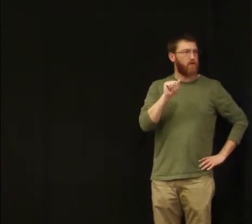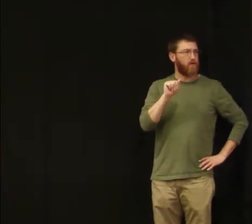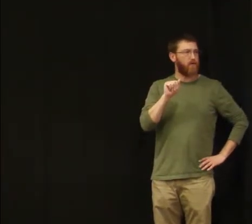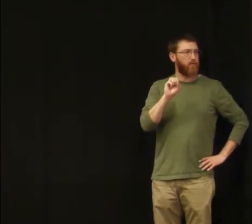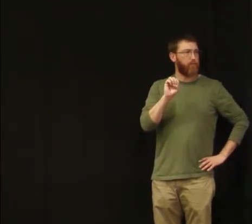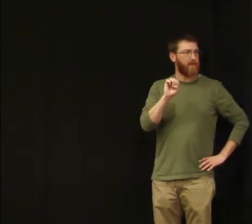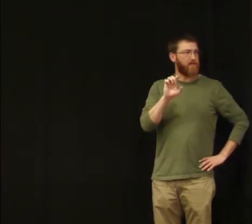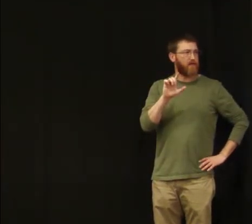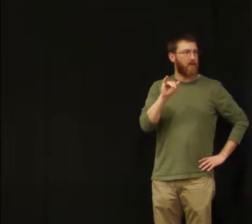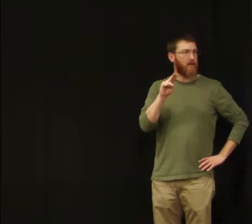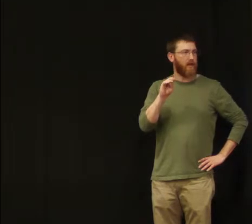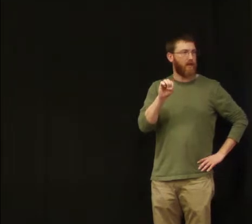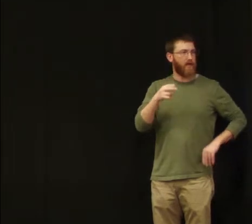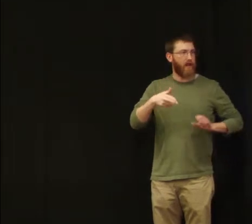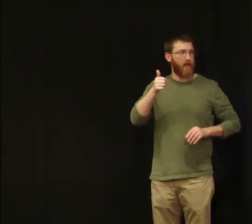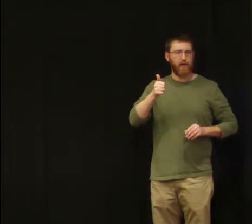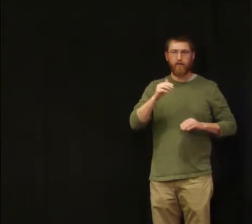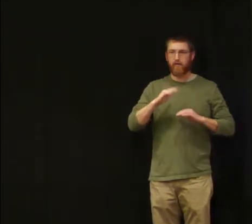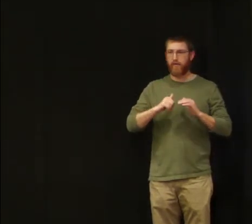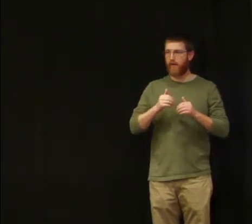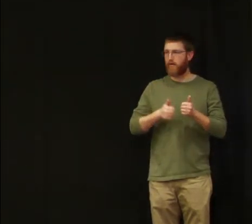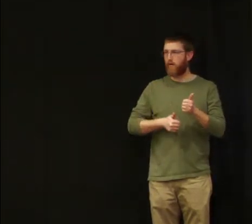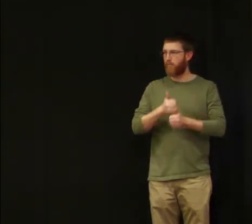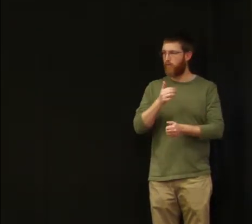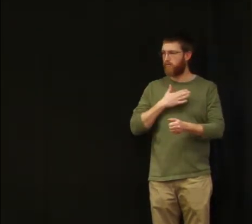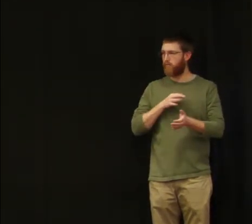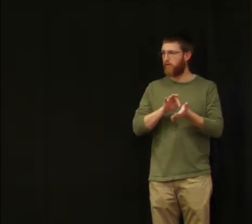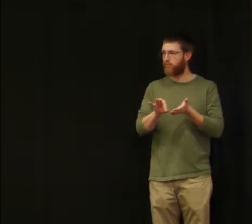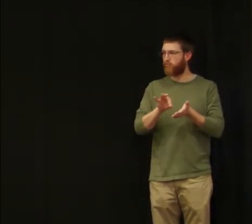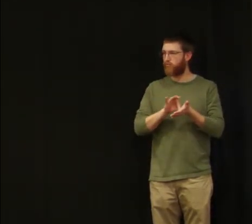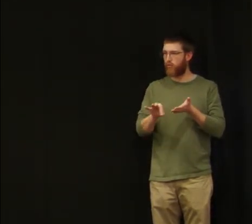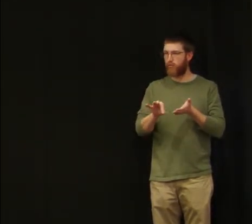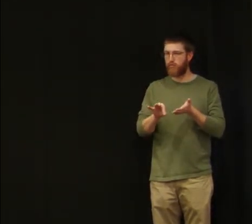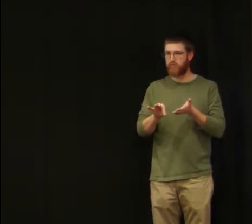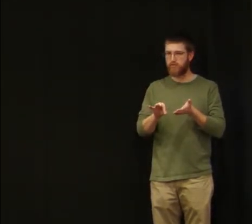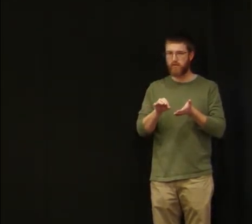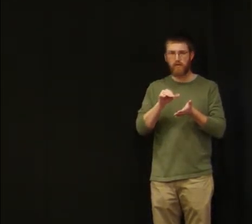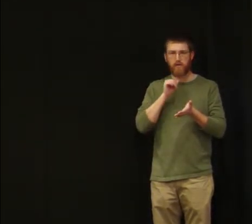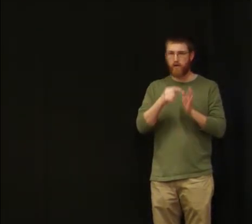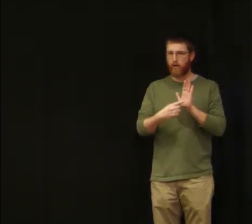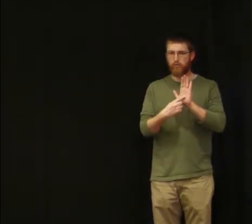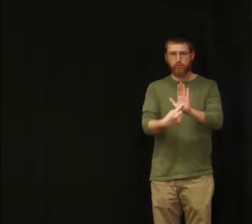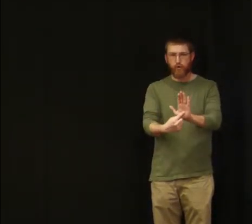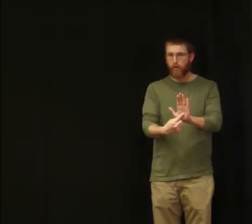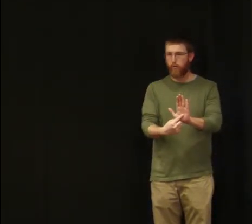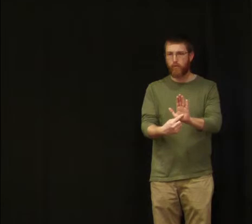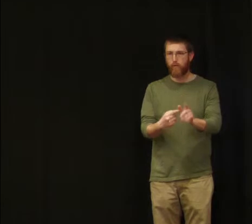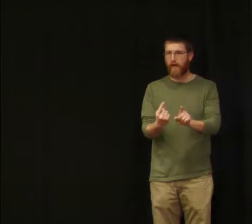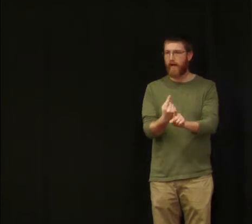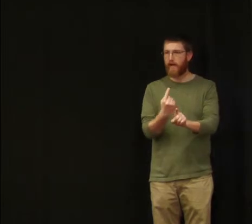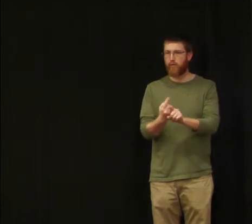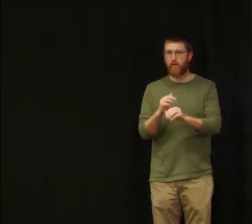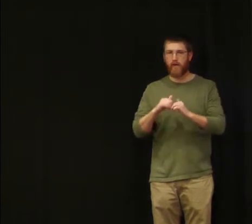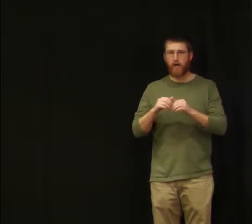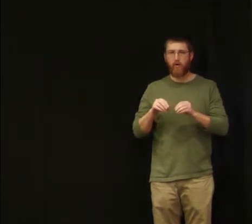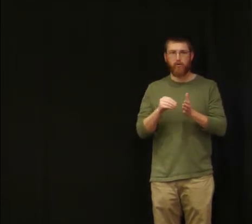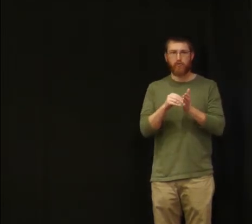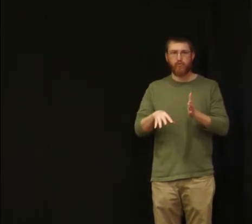the majority of your scores, and that's not accurately reflecting how the student is performing.